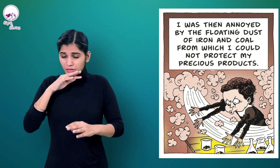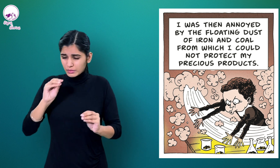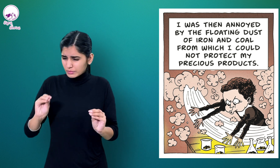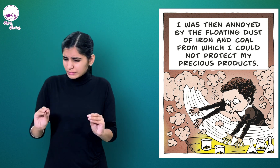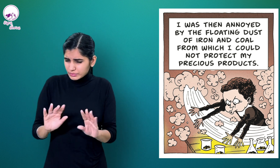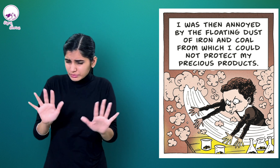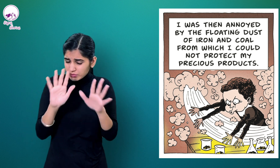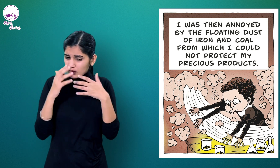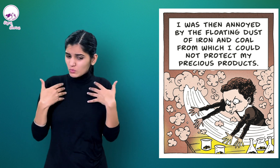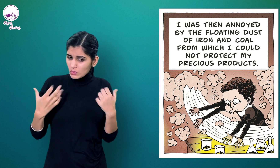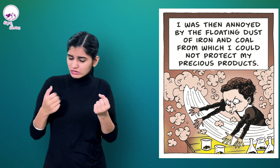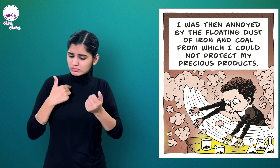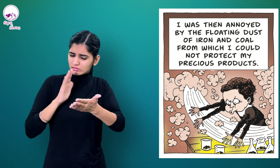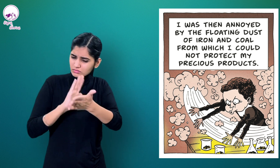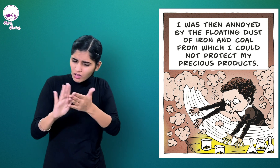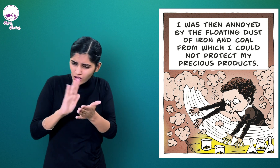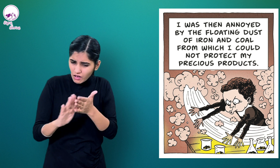my precious products.